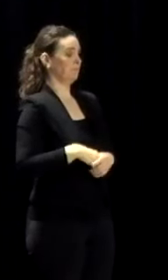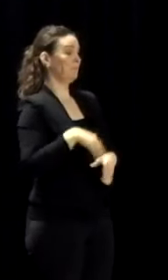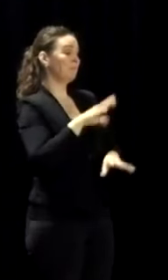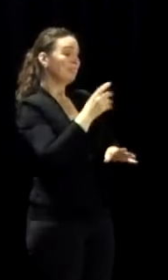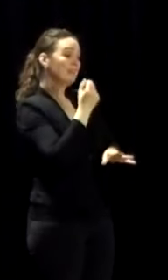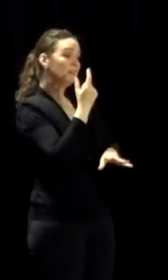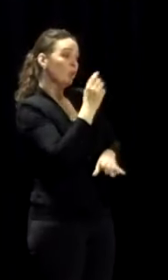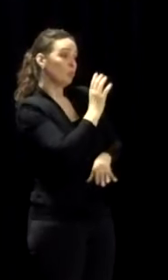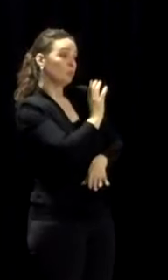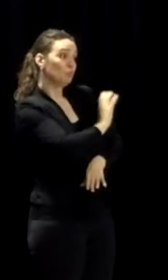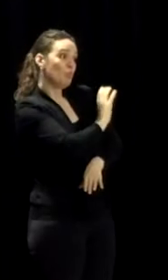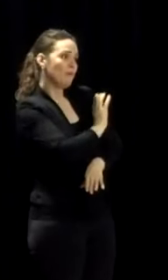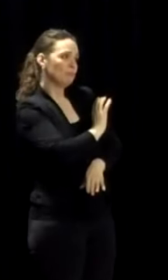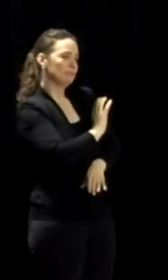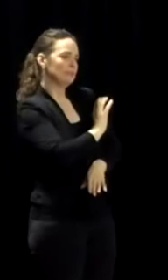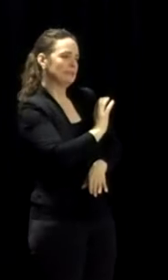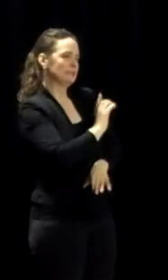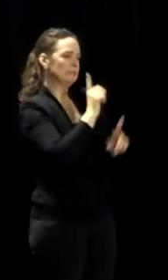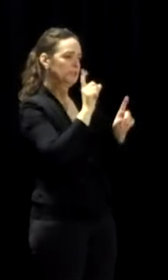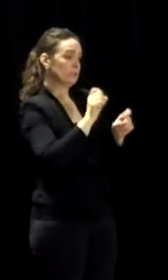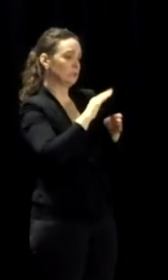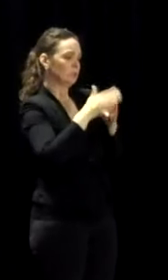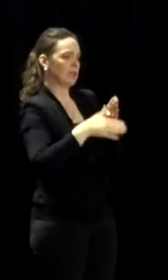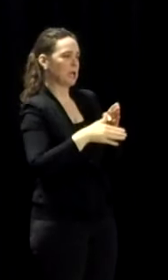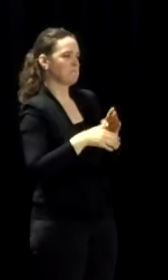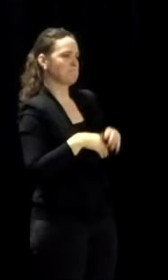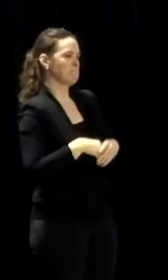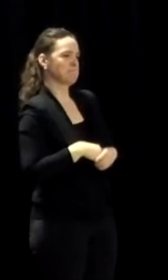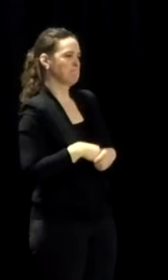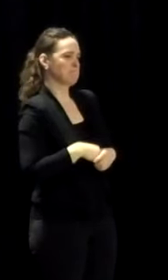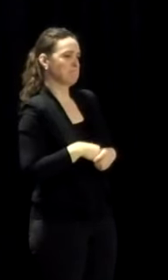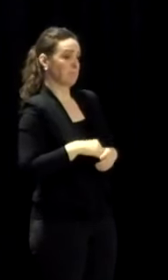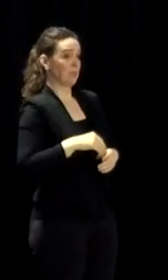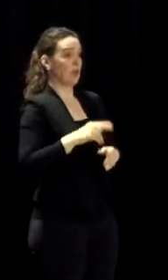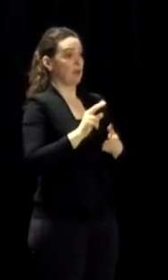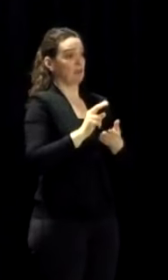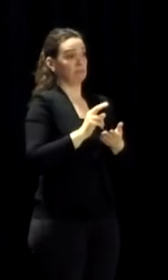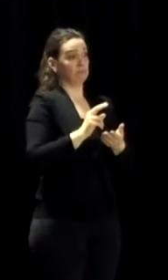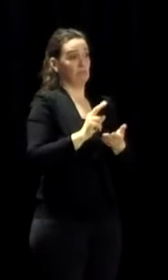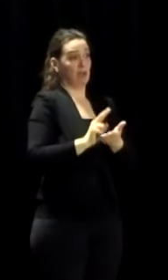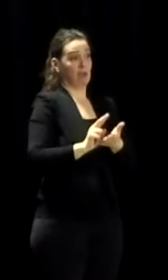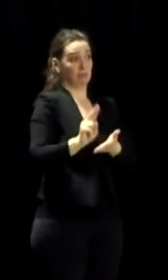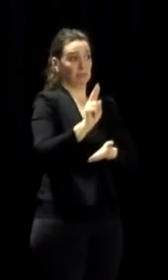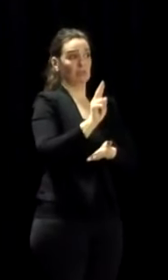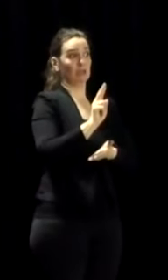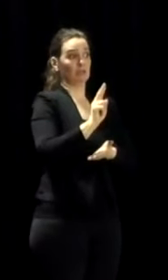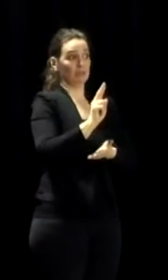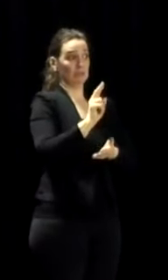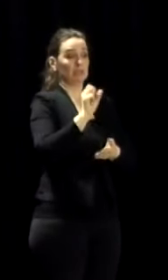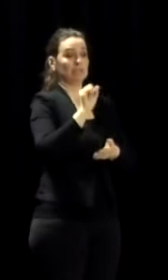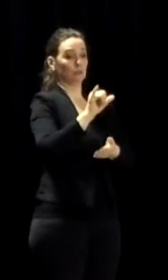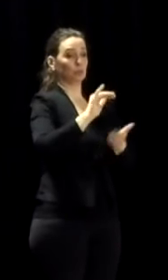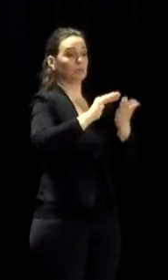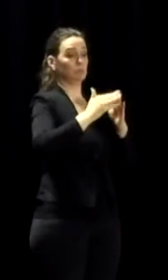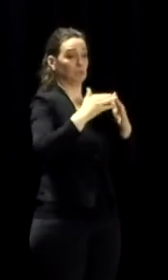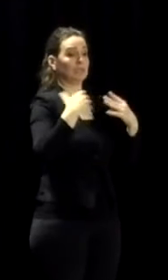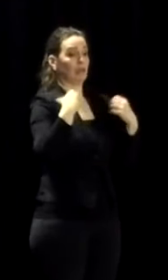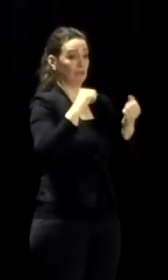go, the partnership where we've been working directly with the triage site at the Syracuse Community Health Center,